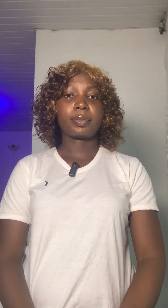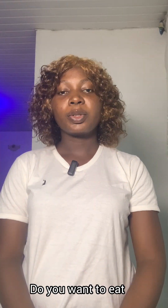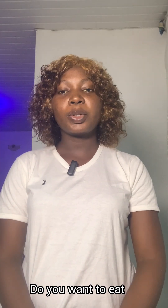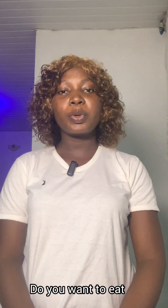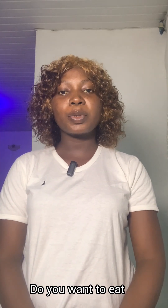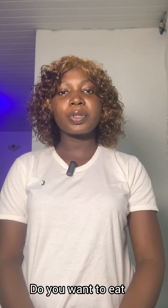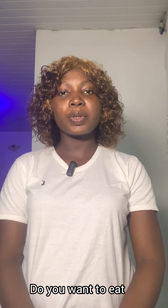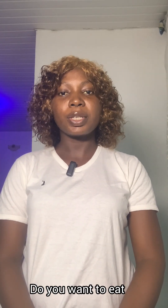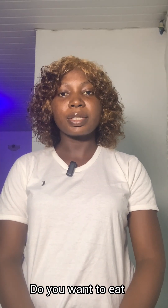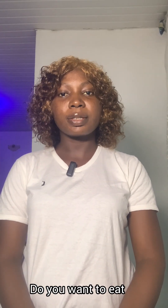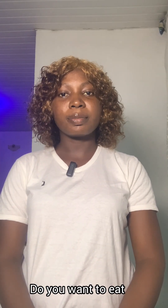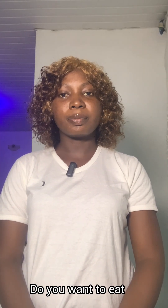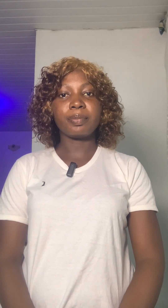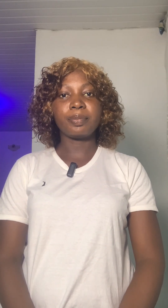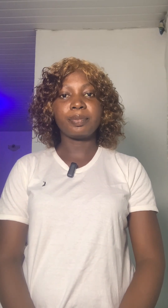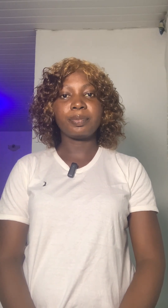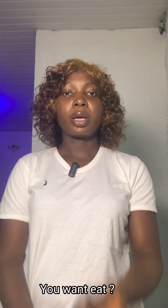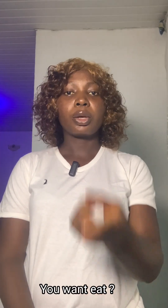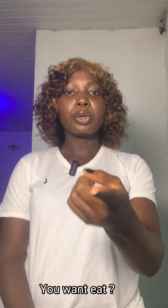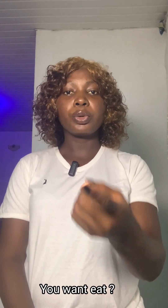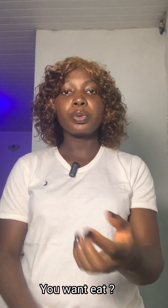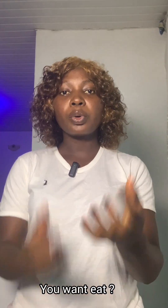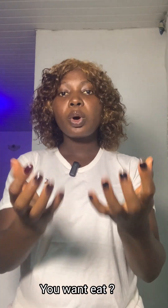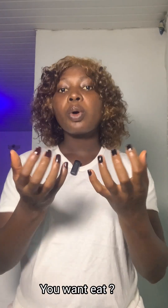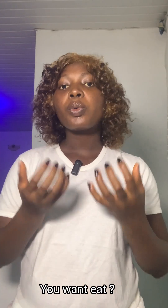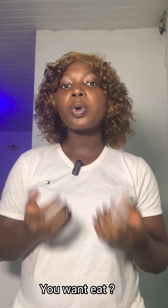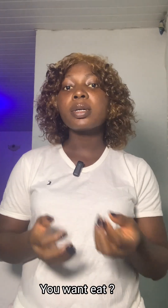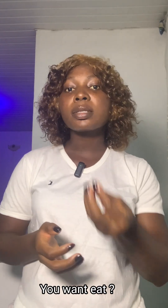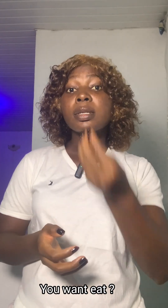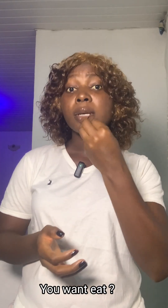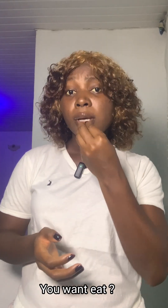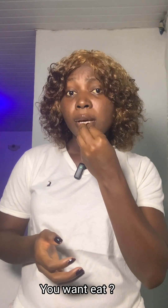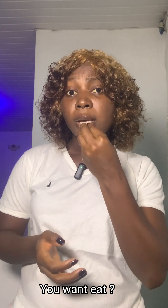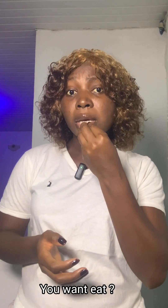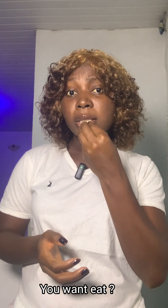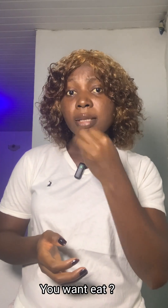Do you want to eat? You want eat?